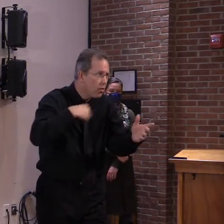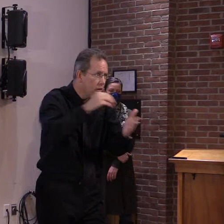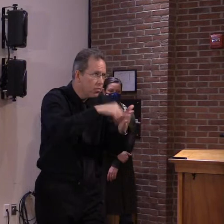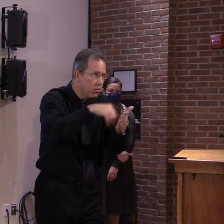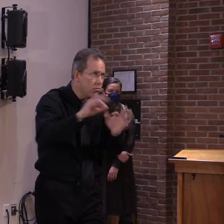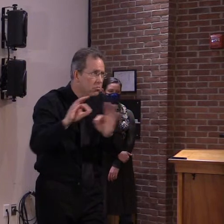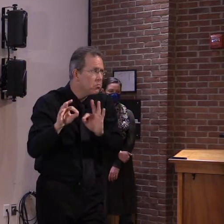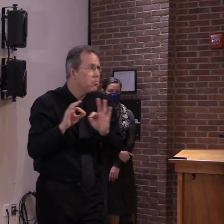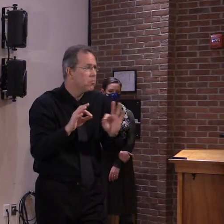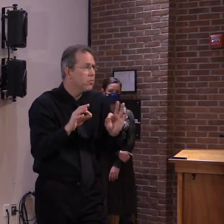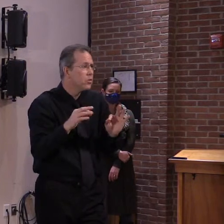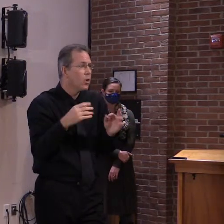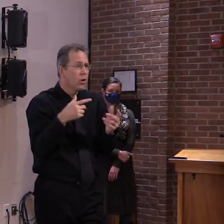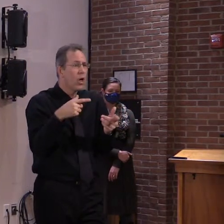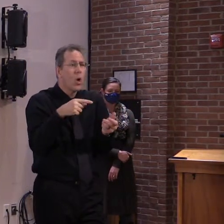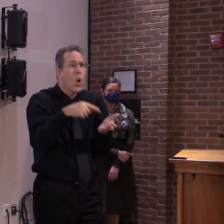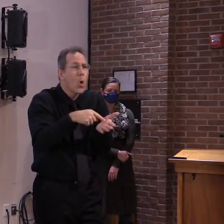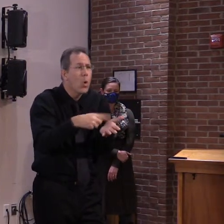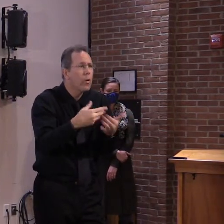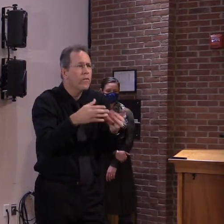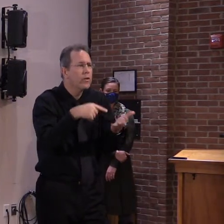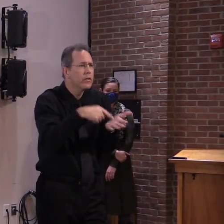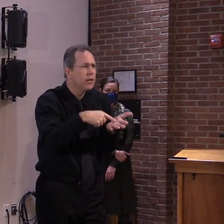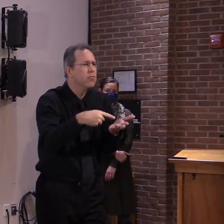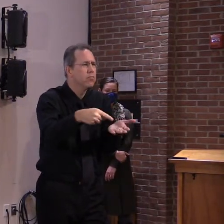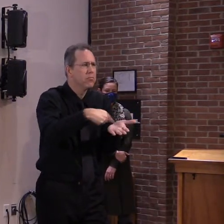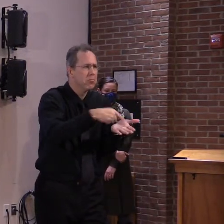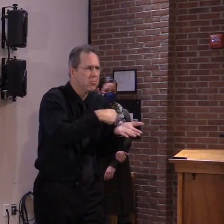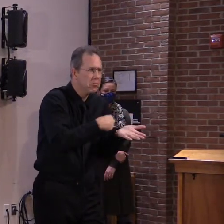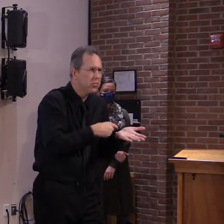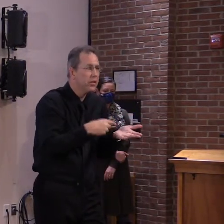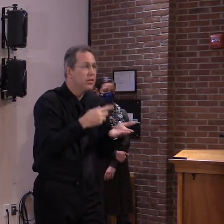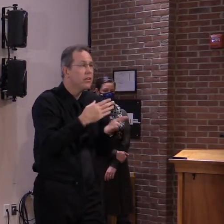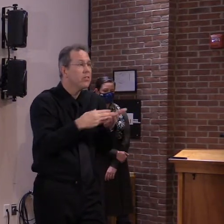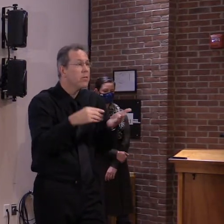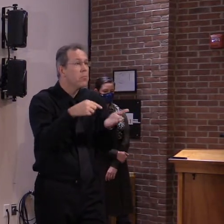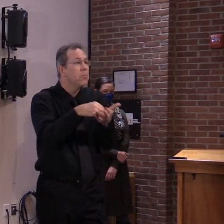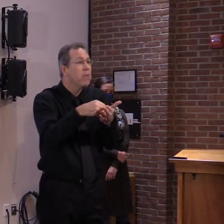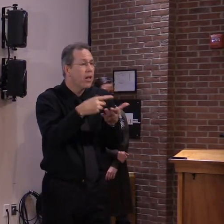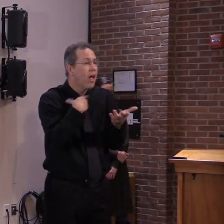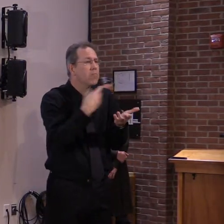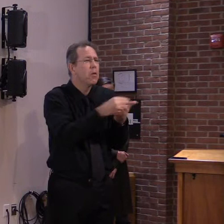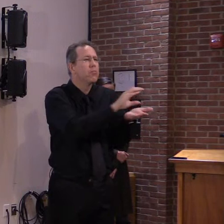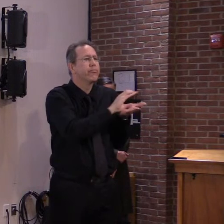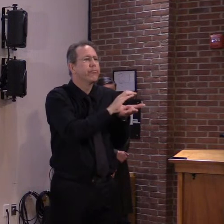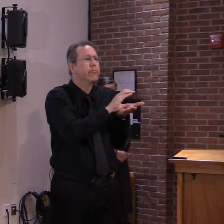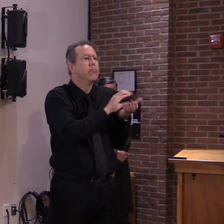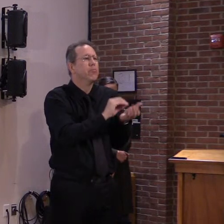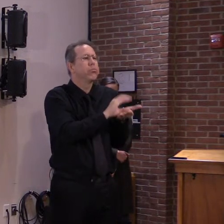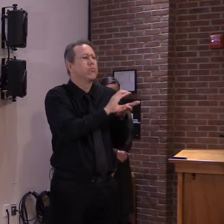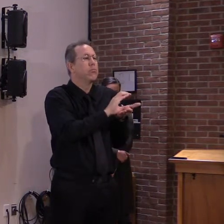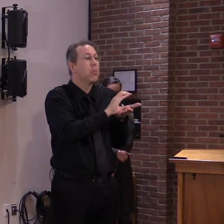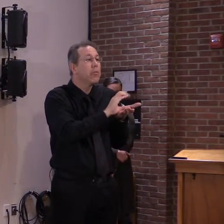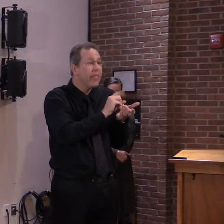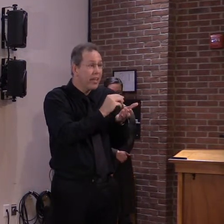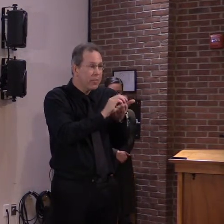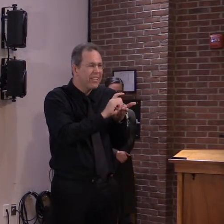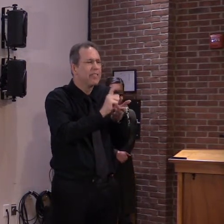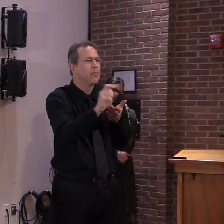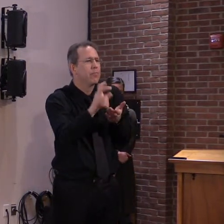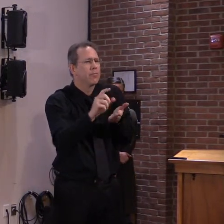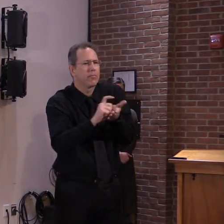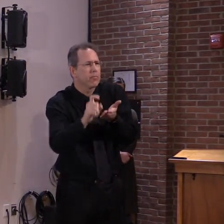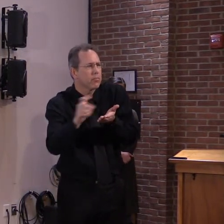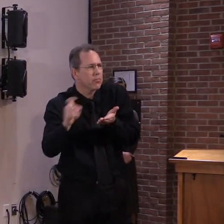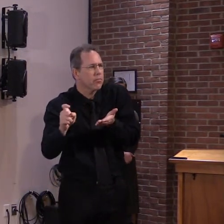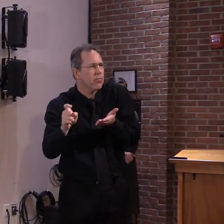we do that, we do find that some money is freed up because the original receiver could not use it, and we've